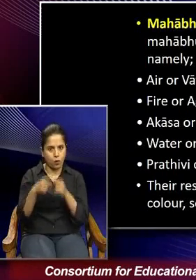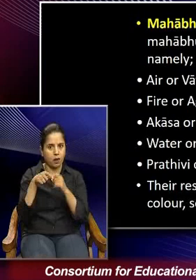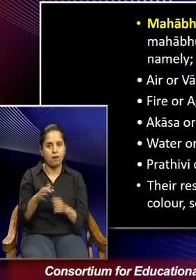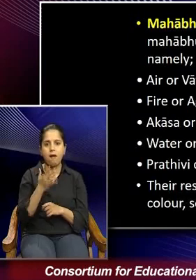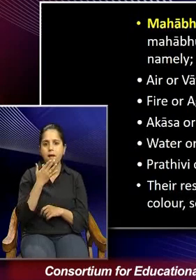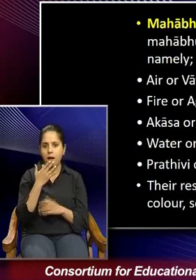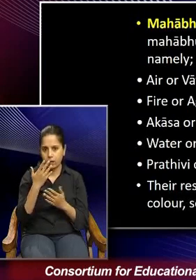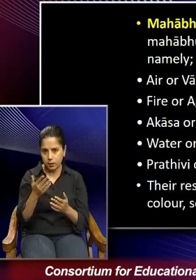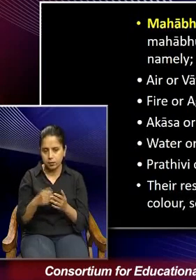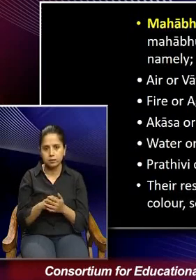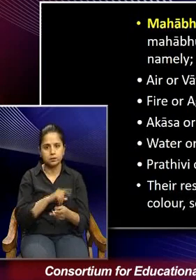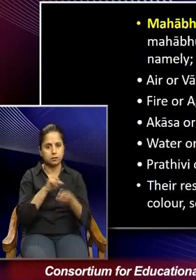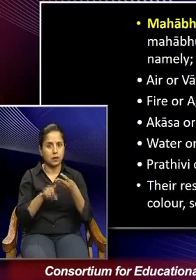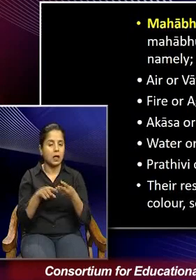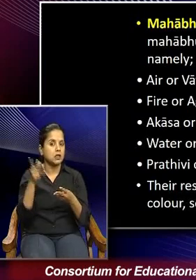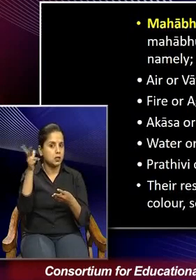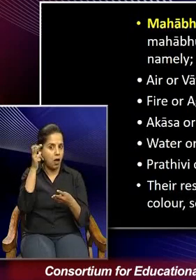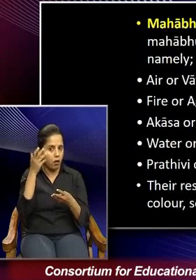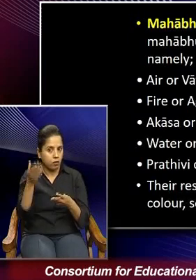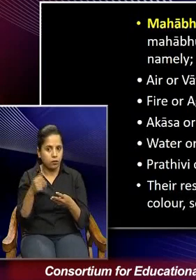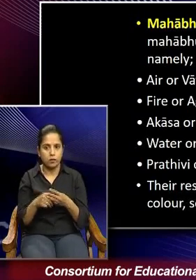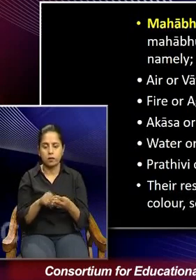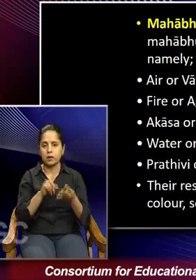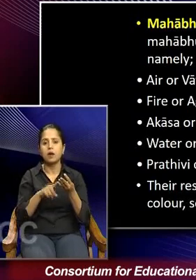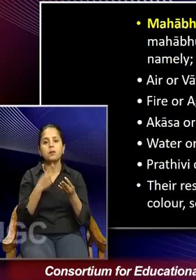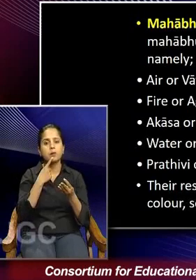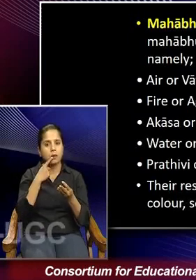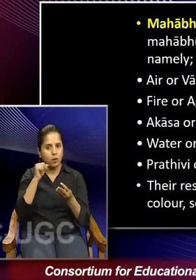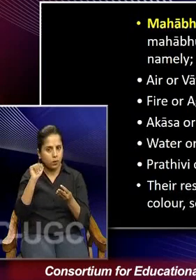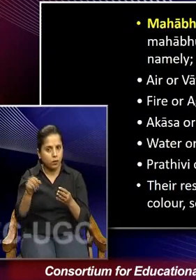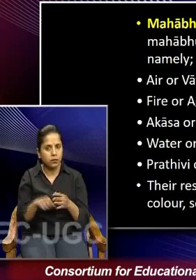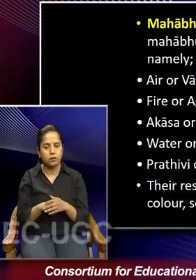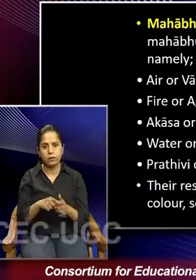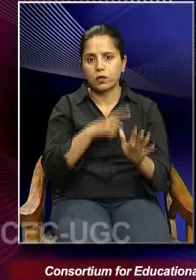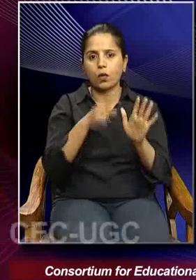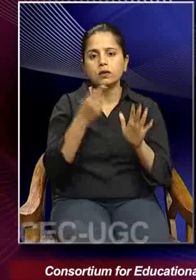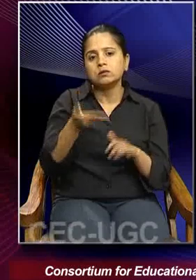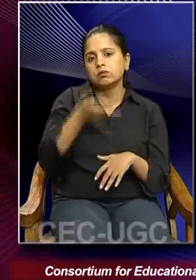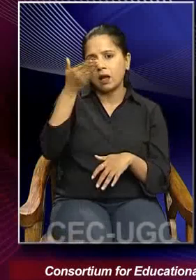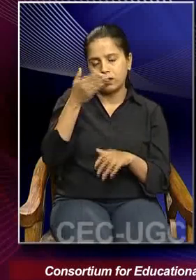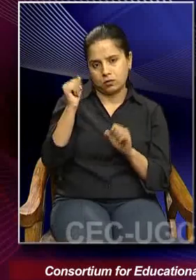color, sound, taste and smell.